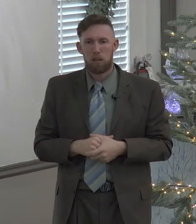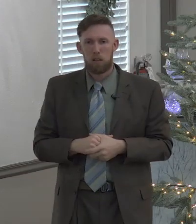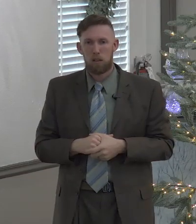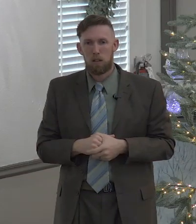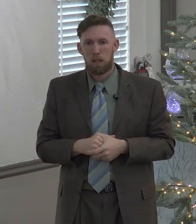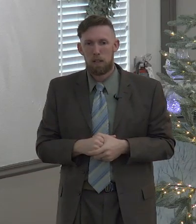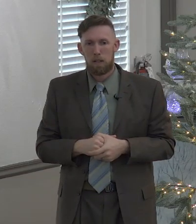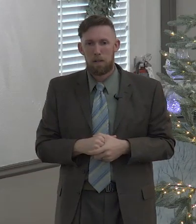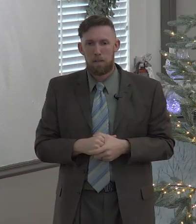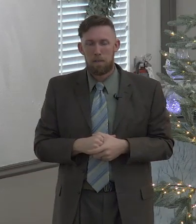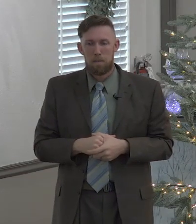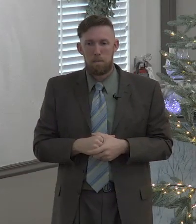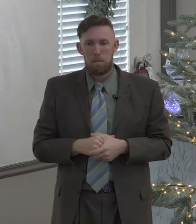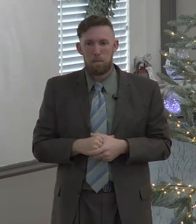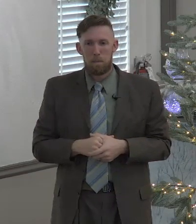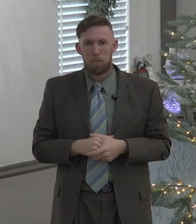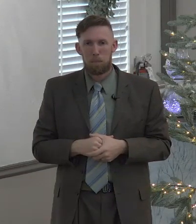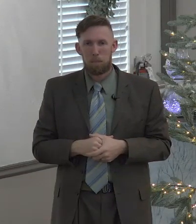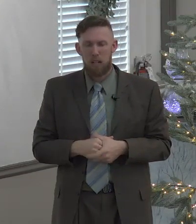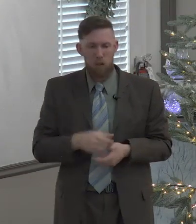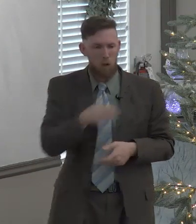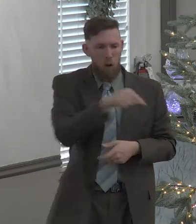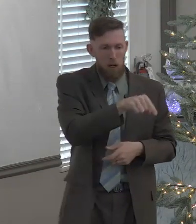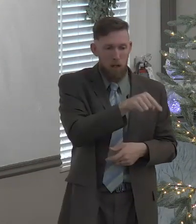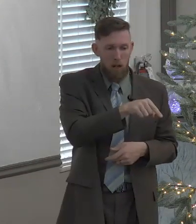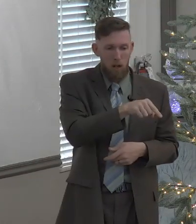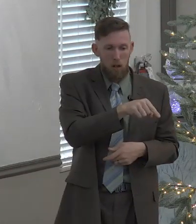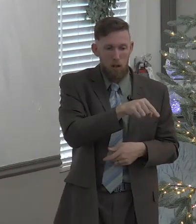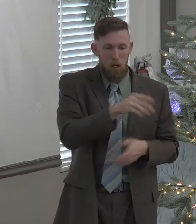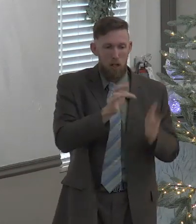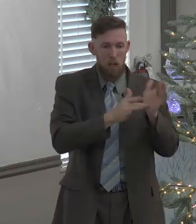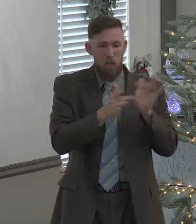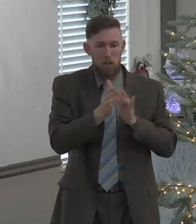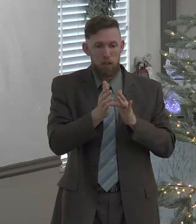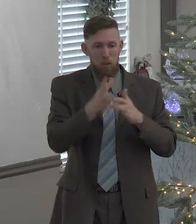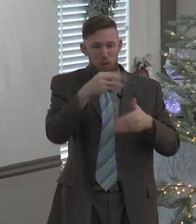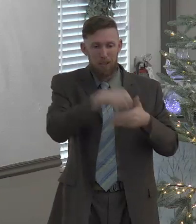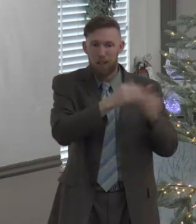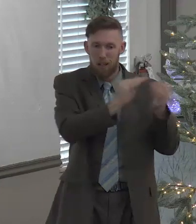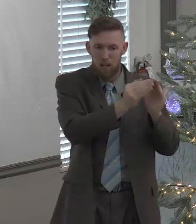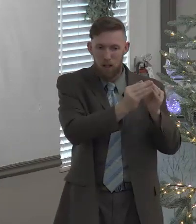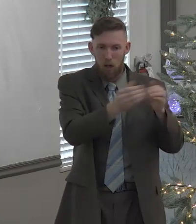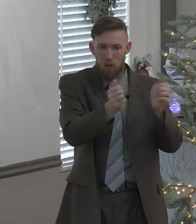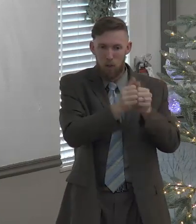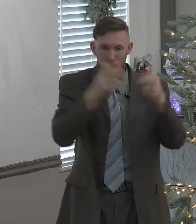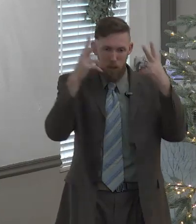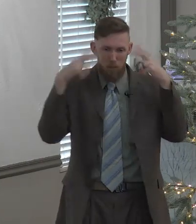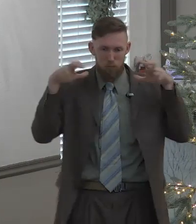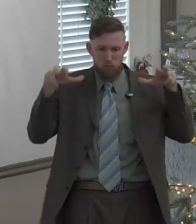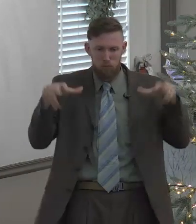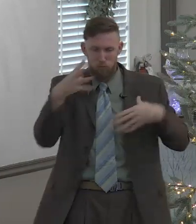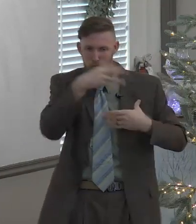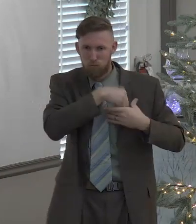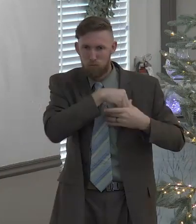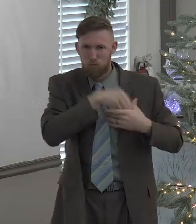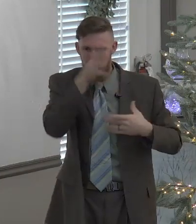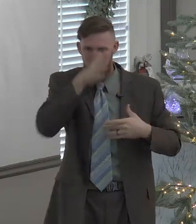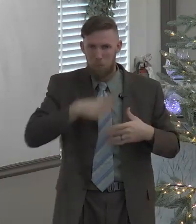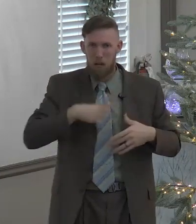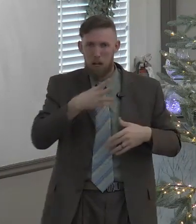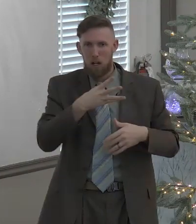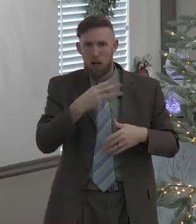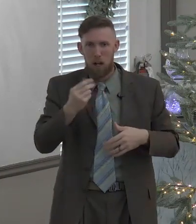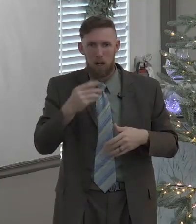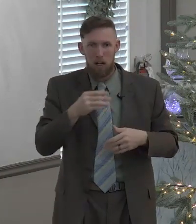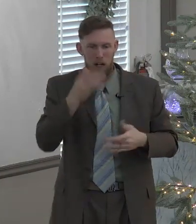He's showing up after this huge event in Gadara. He's come across the sea to